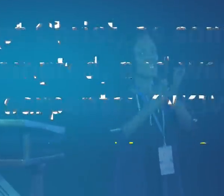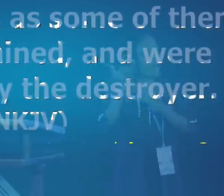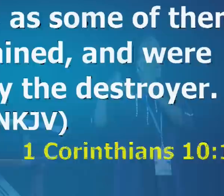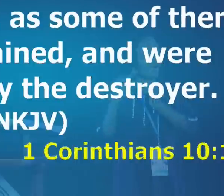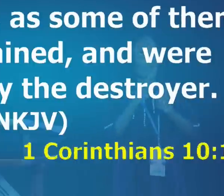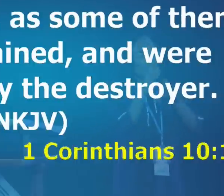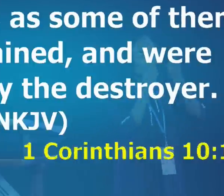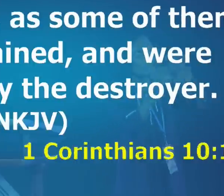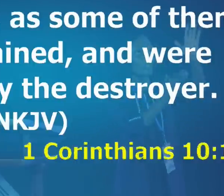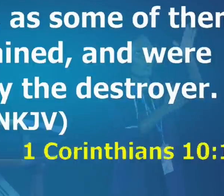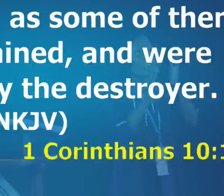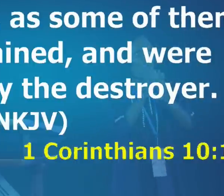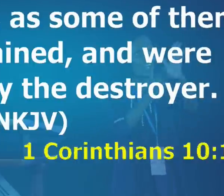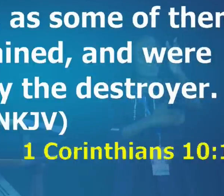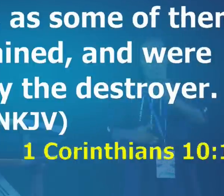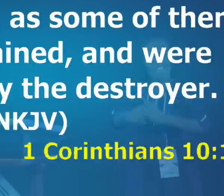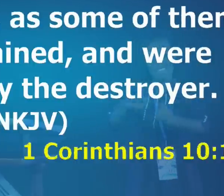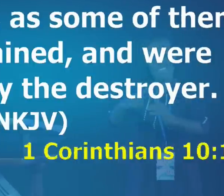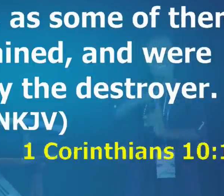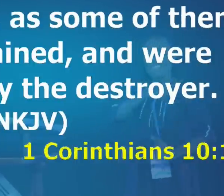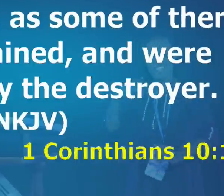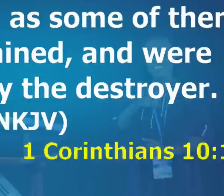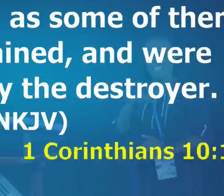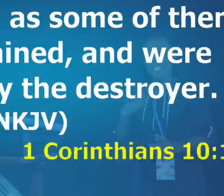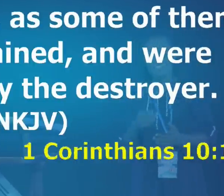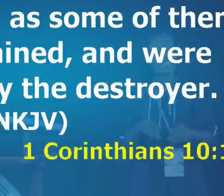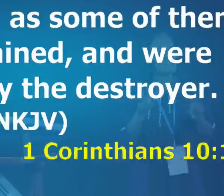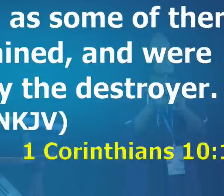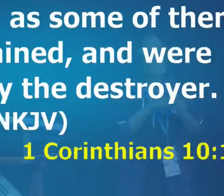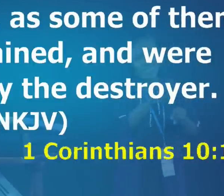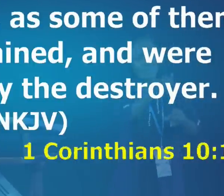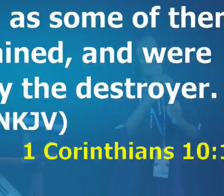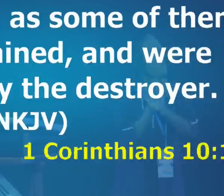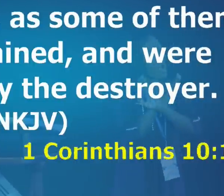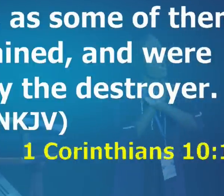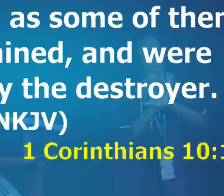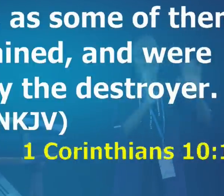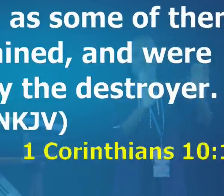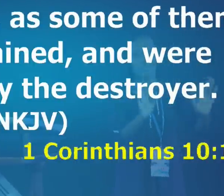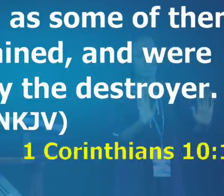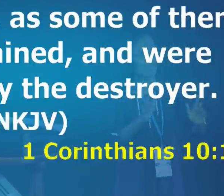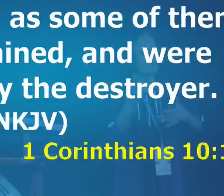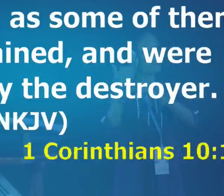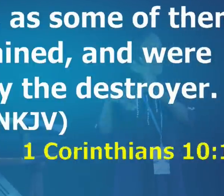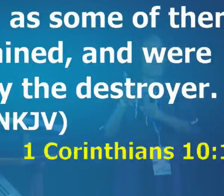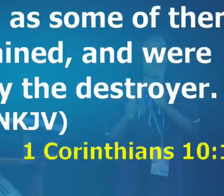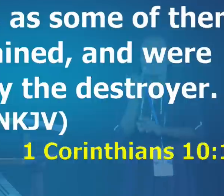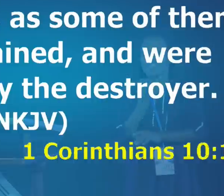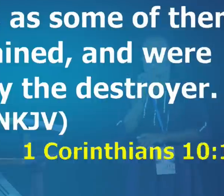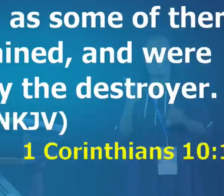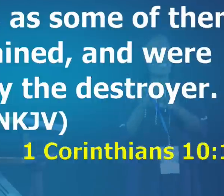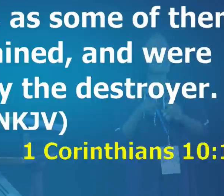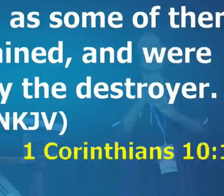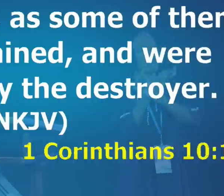No, complain, as some of them also complained and they were destroyed by the